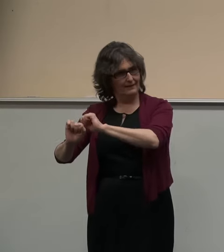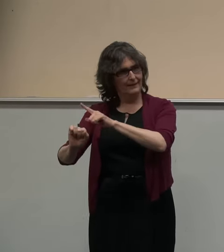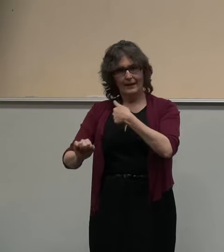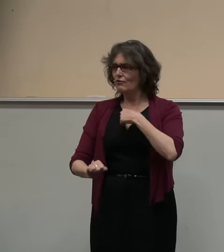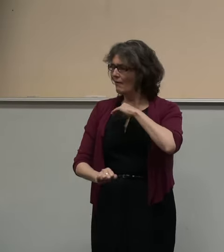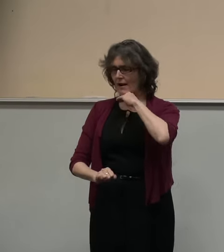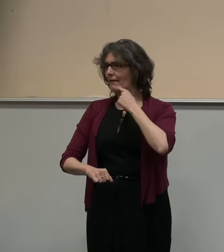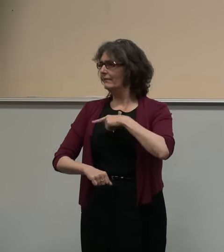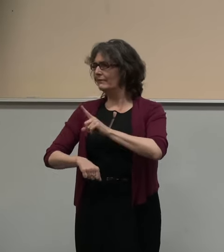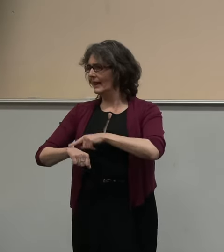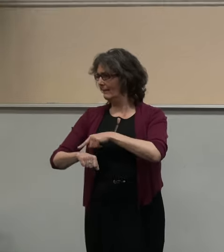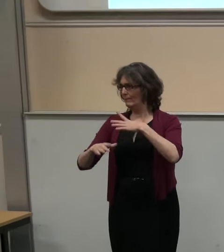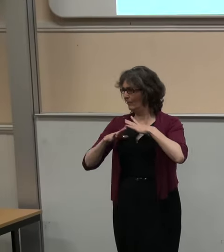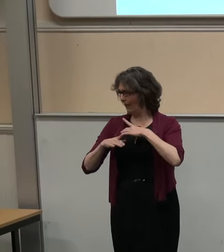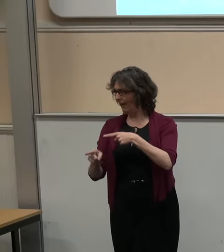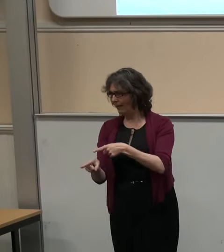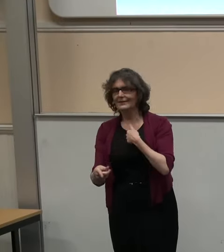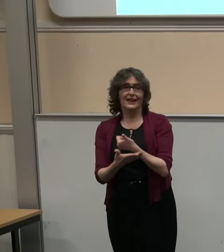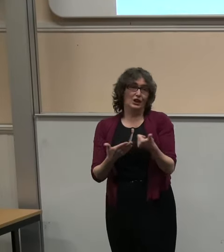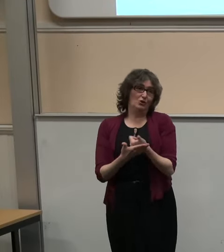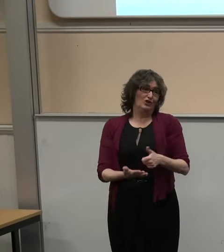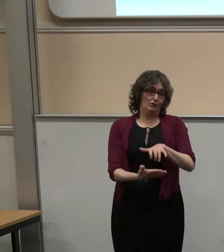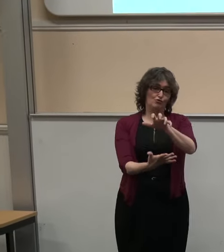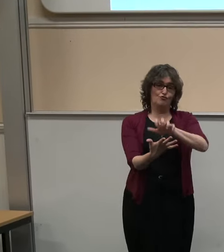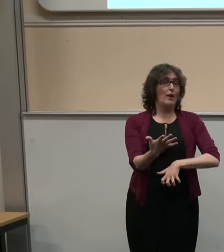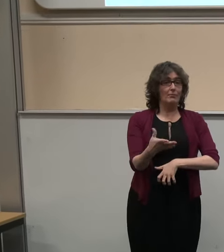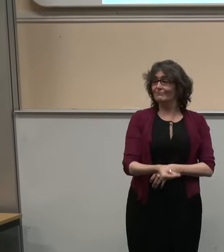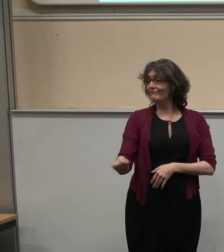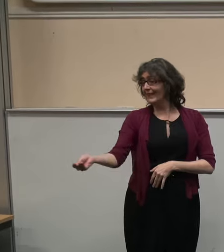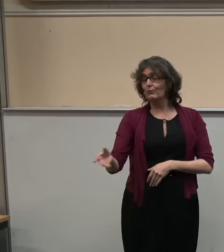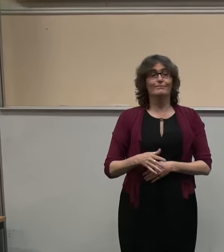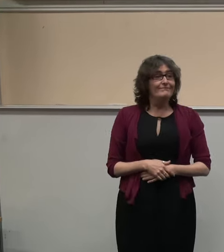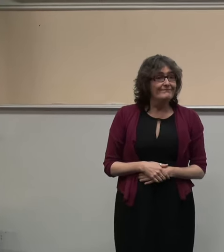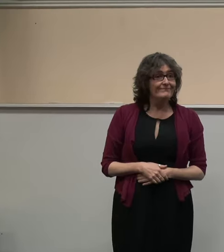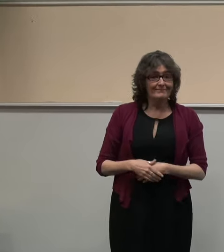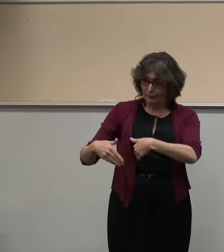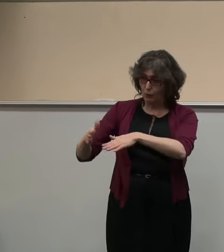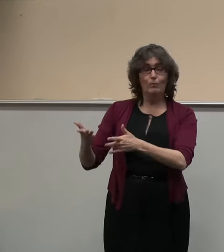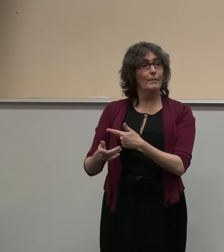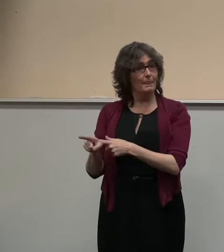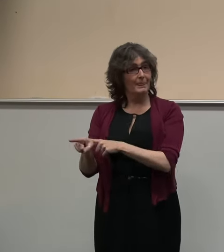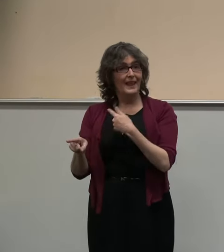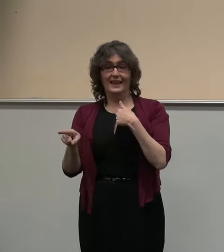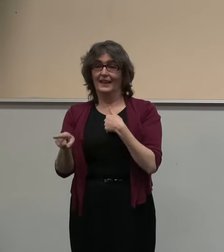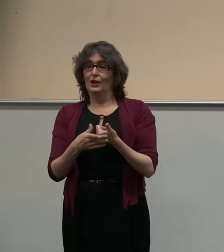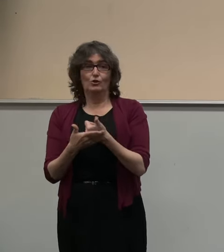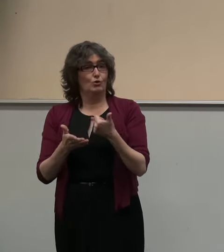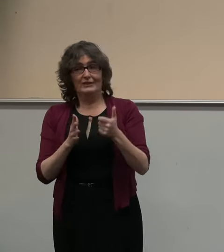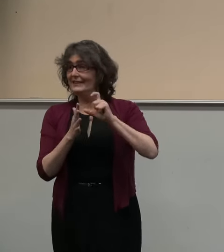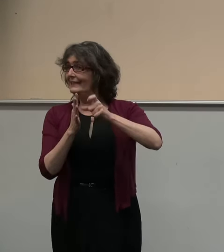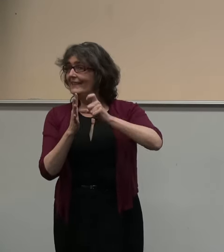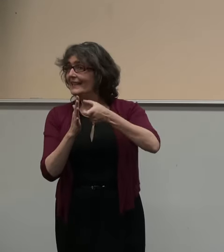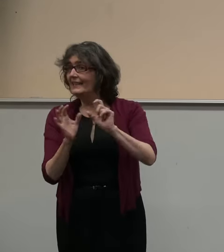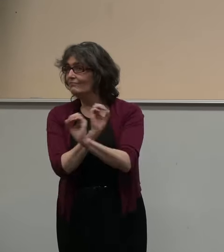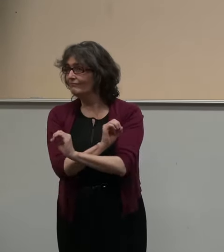So typically they're given a script, rarely they're given a DVD. They get to see the show, but only 4 days before they